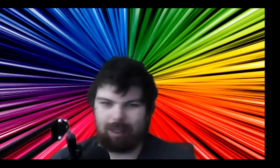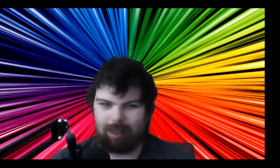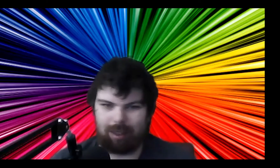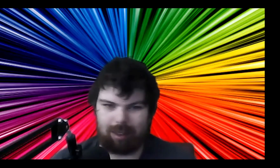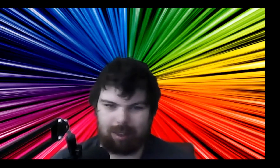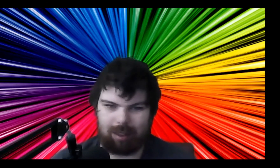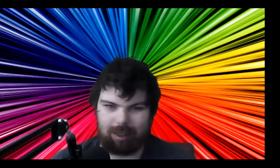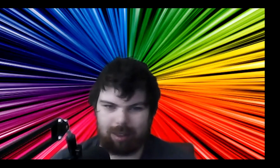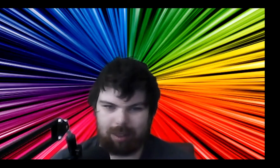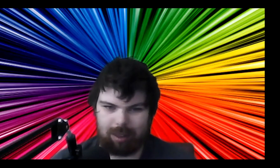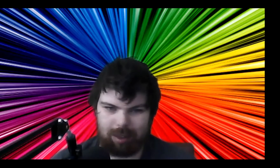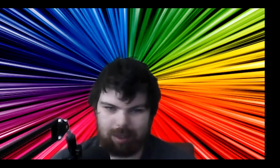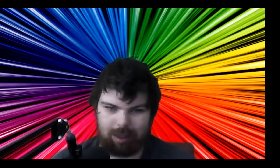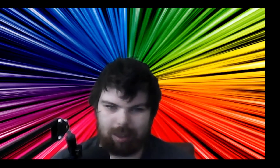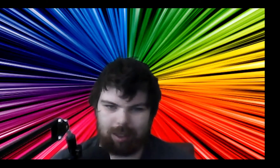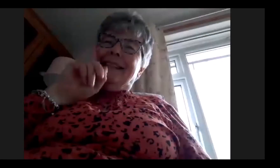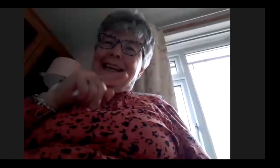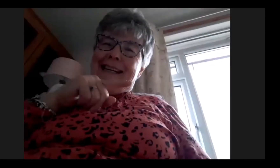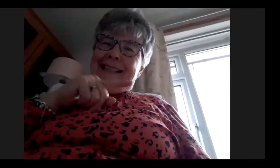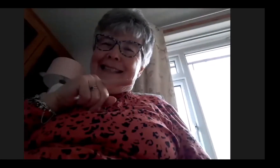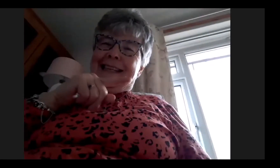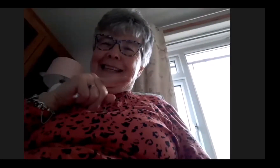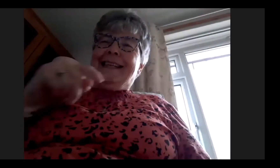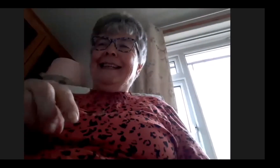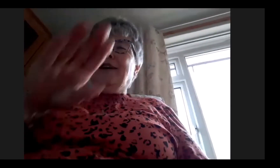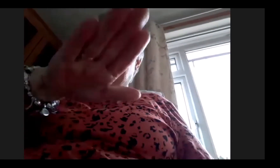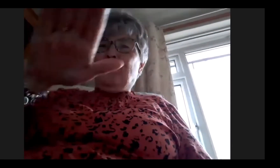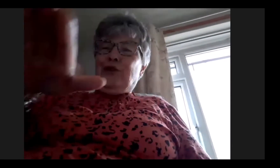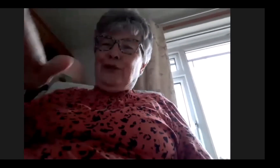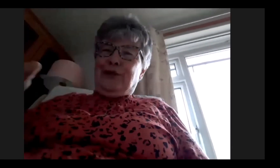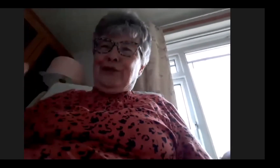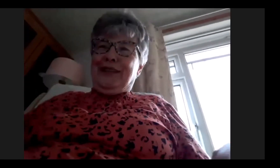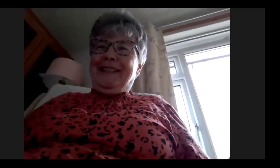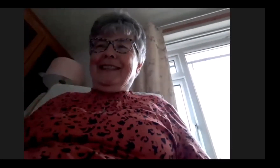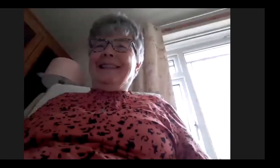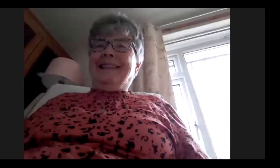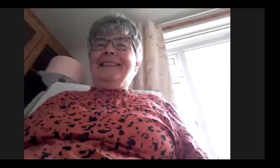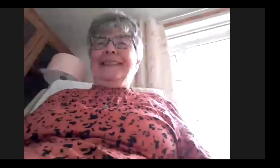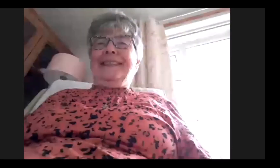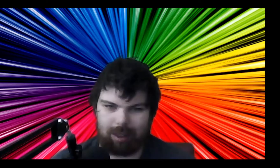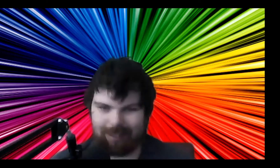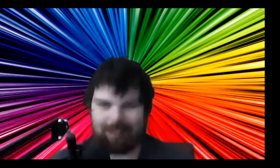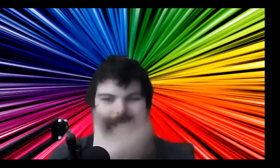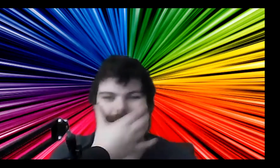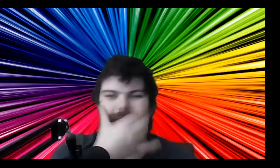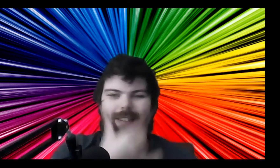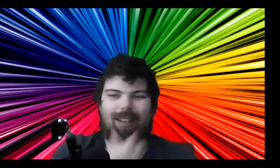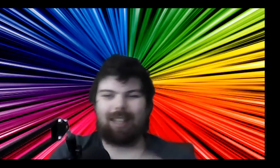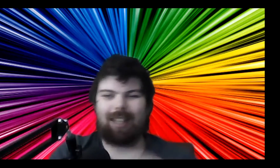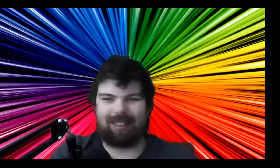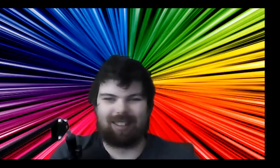and the man and the lady and yes. The children. Yes. And yeah. Granddad.